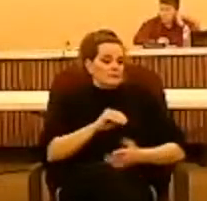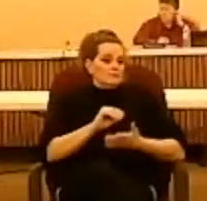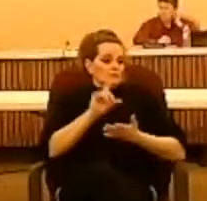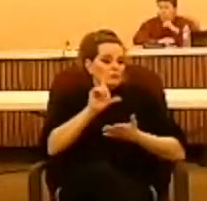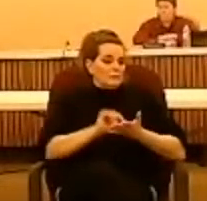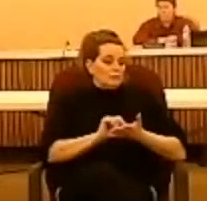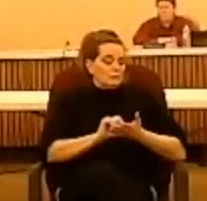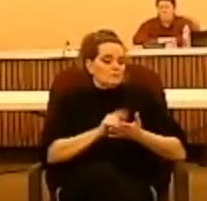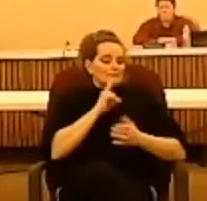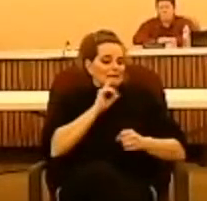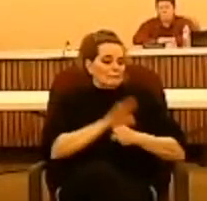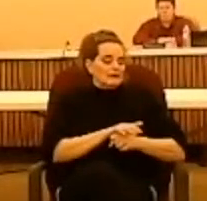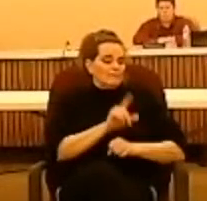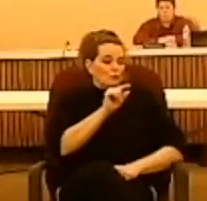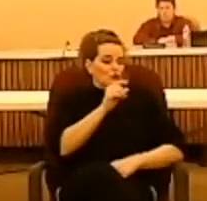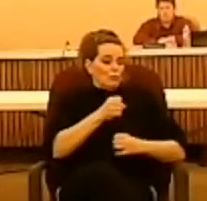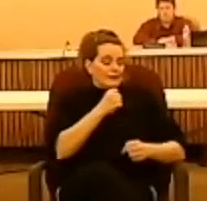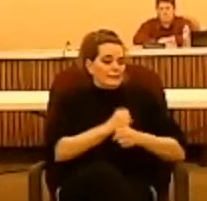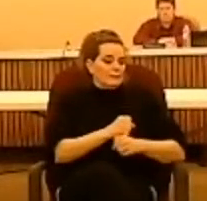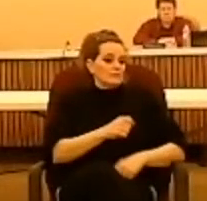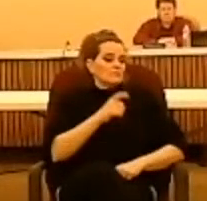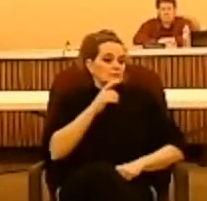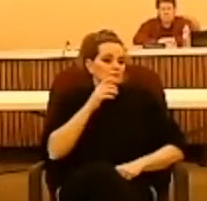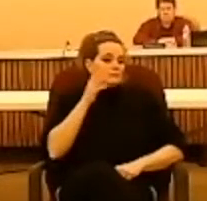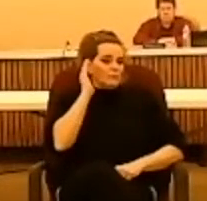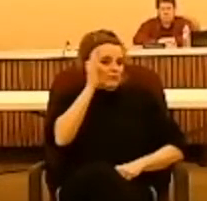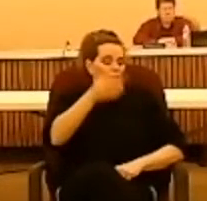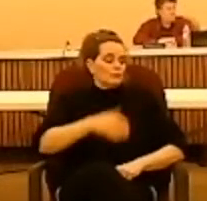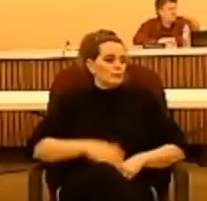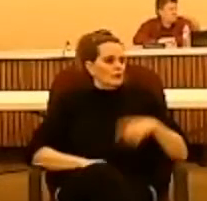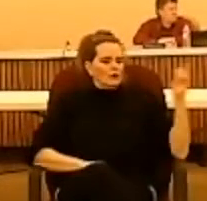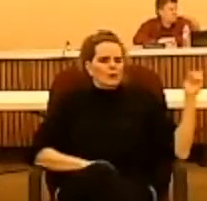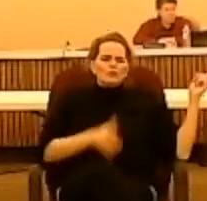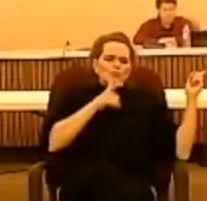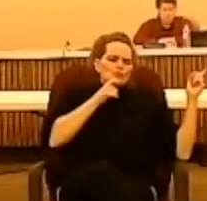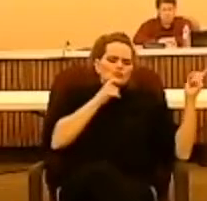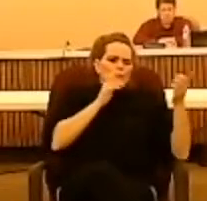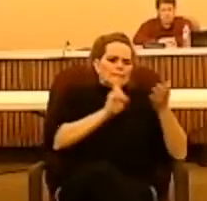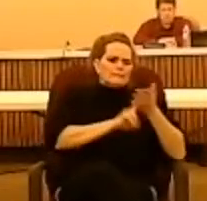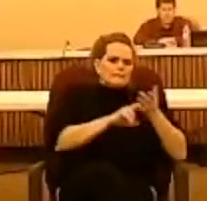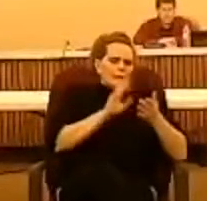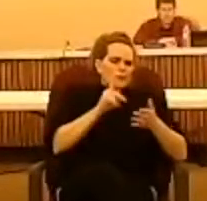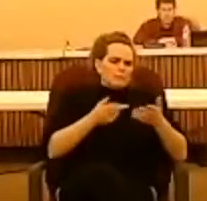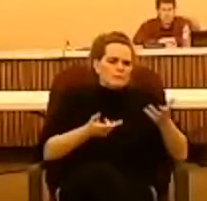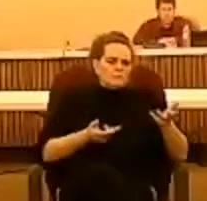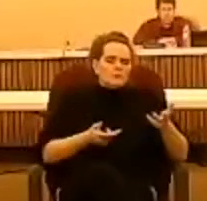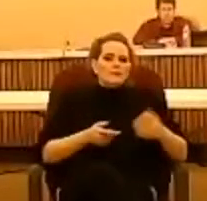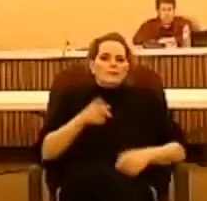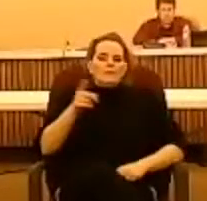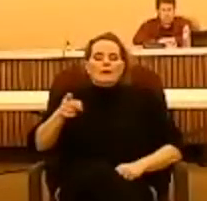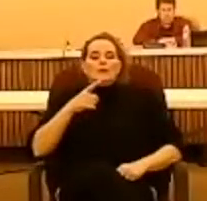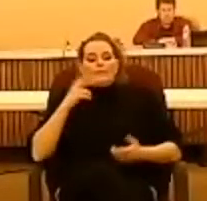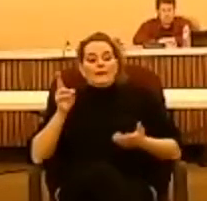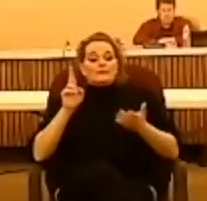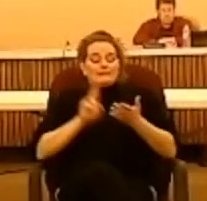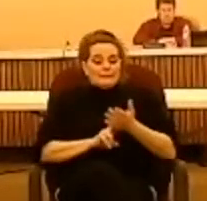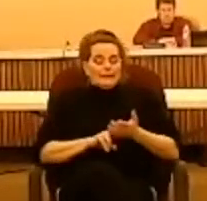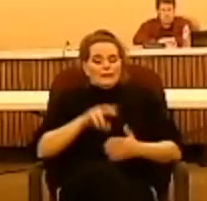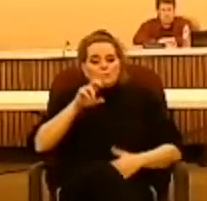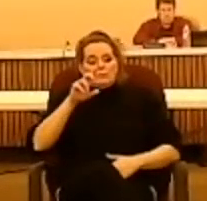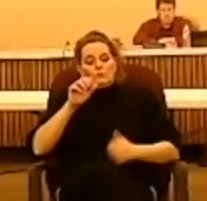guaranteed for 20 years. That'd be great for our residents. So who do they sign up with again? They would sign up with Delaware River Solar.